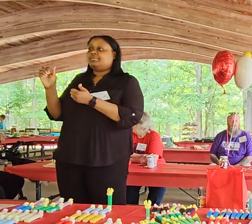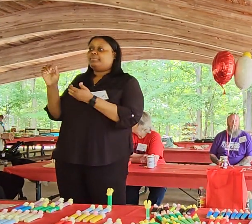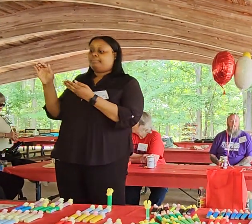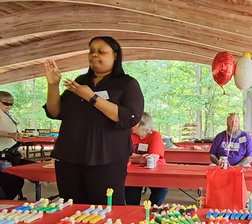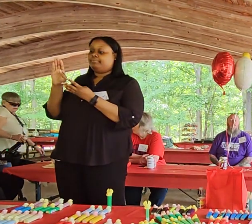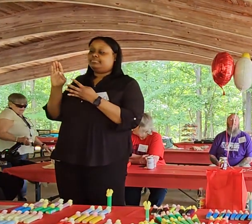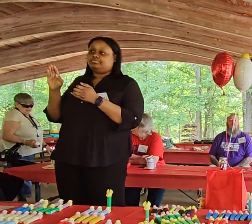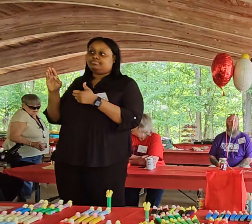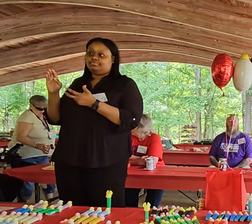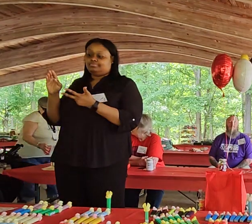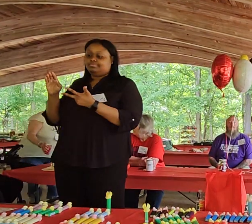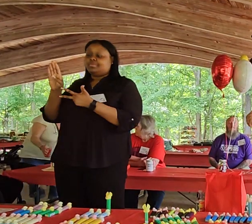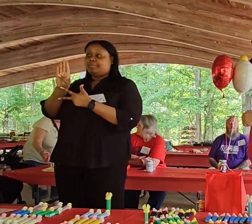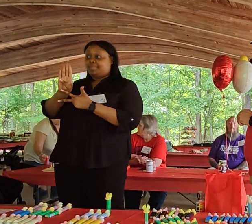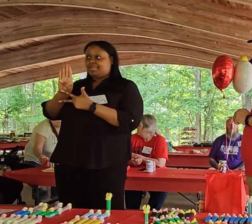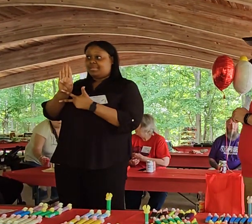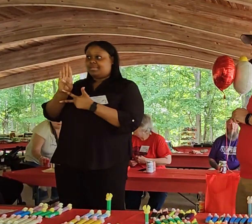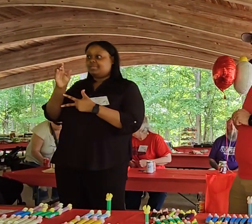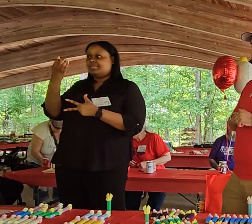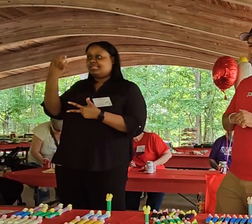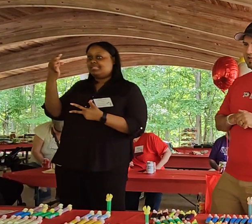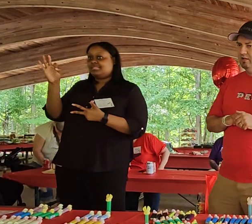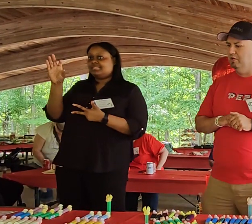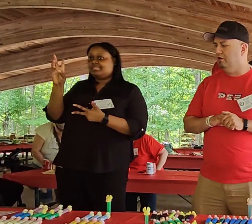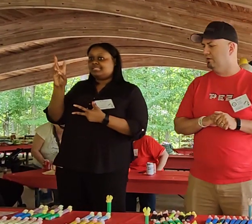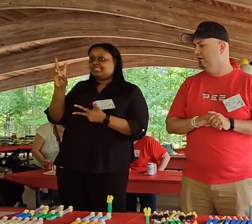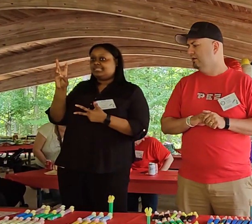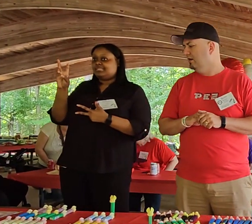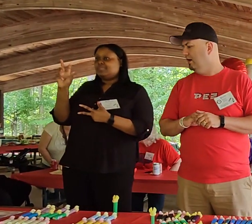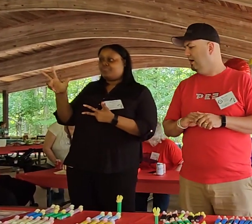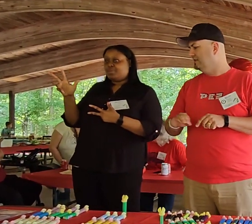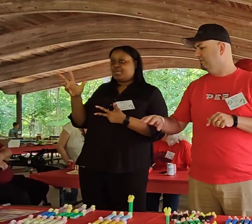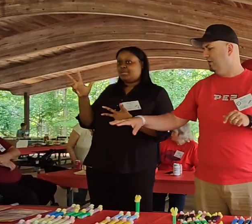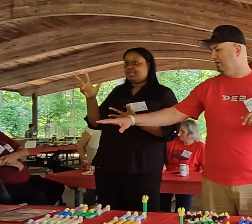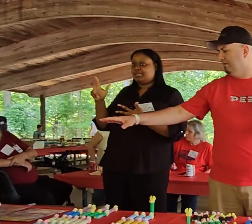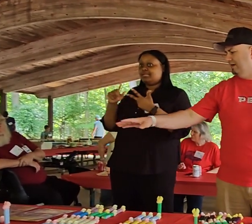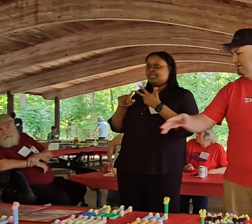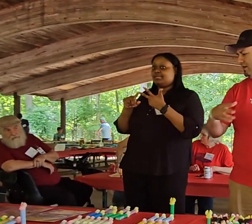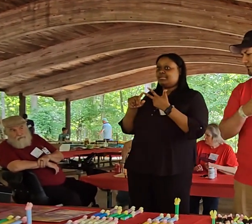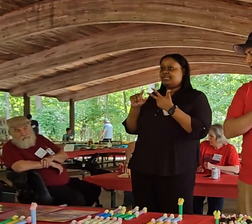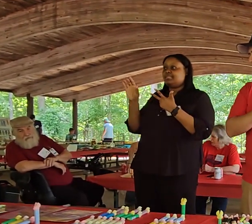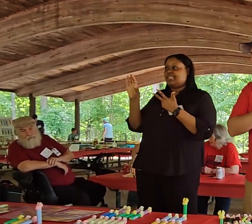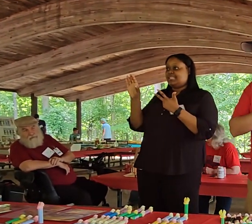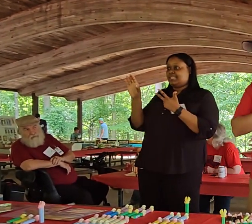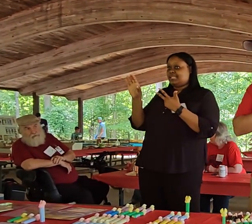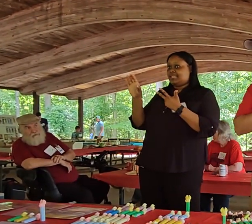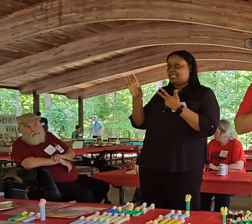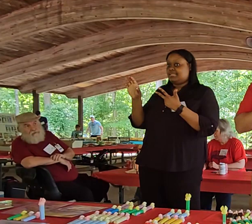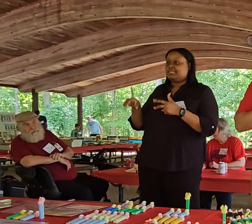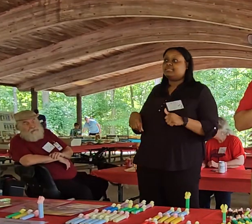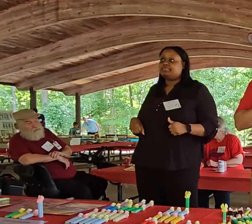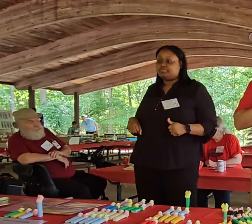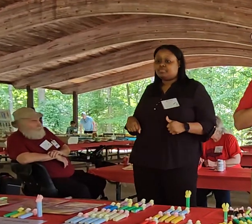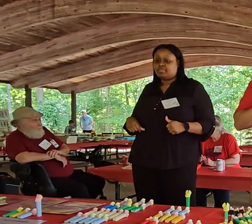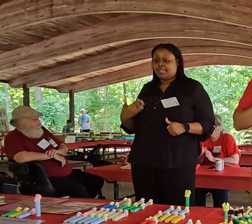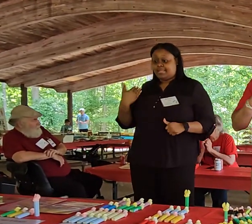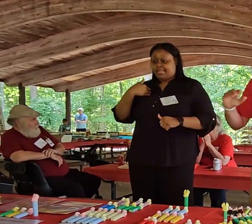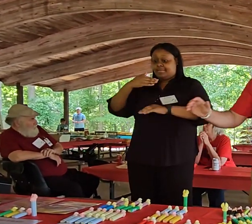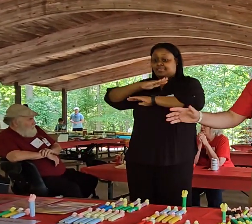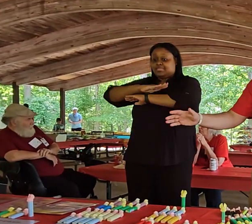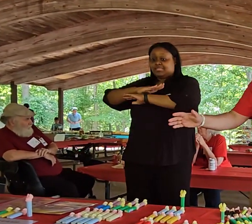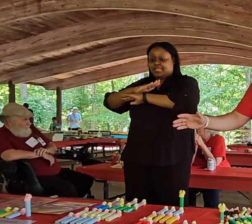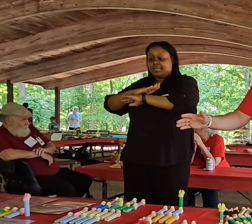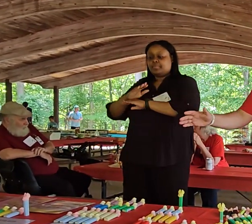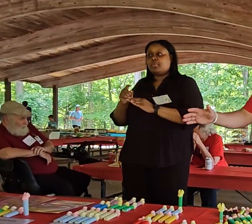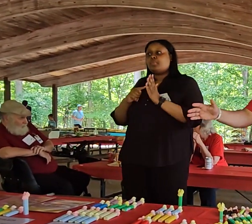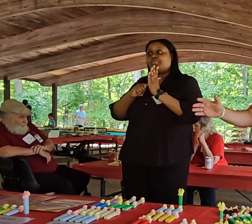1963. And so I have on the table, you guys can come up and take a look as I'm talking about stuff. I have on the table